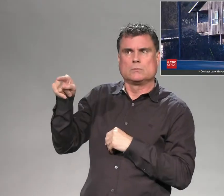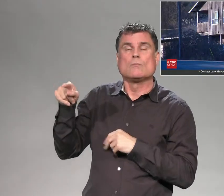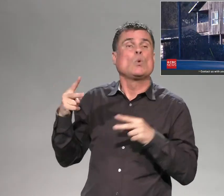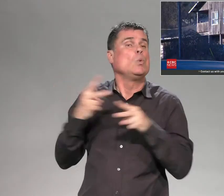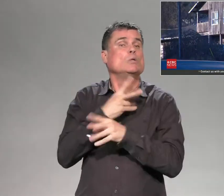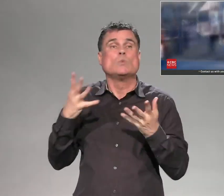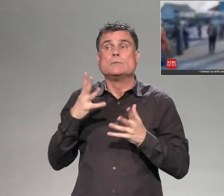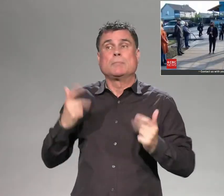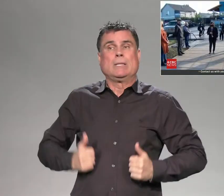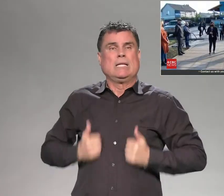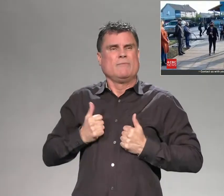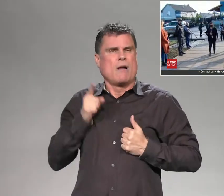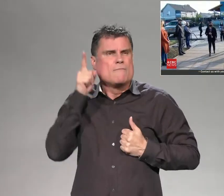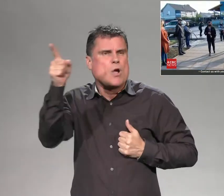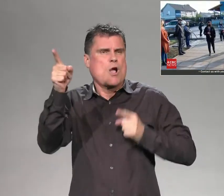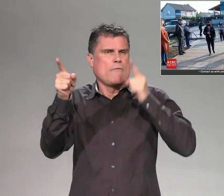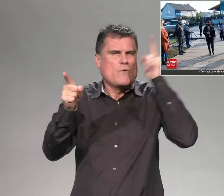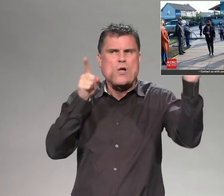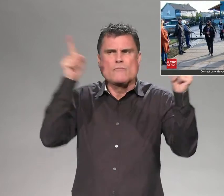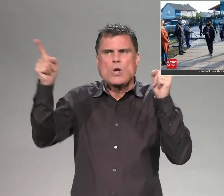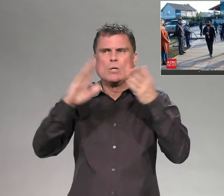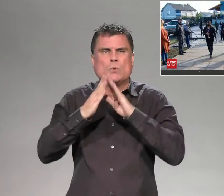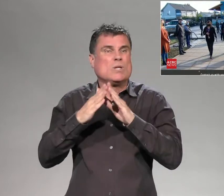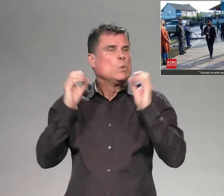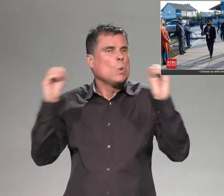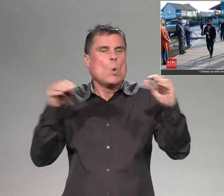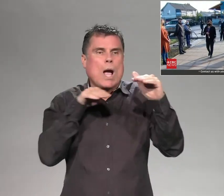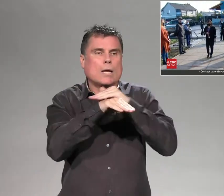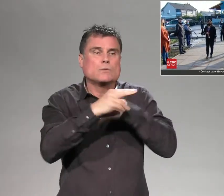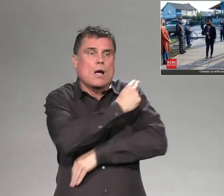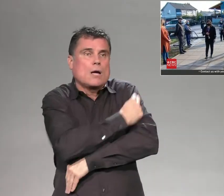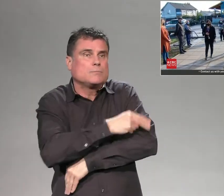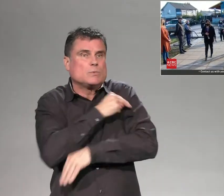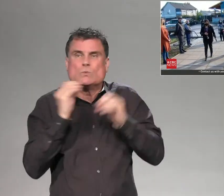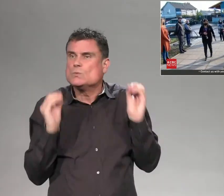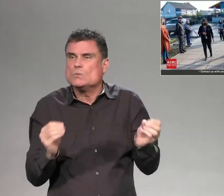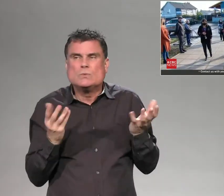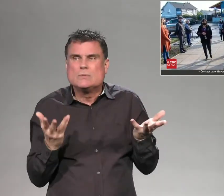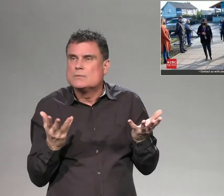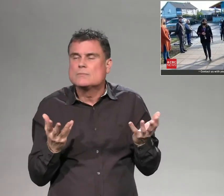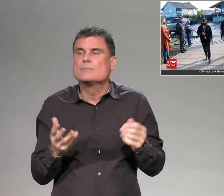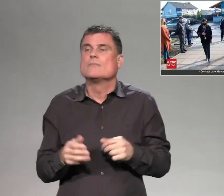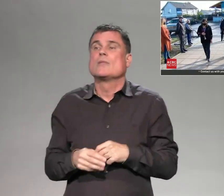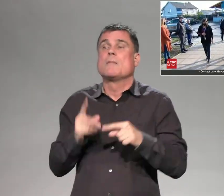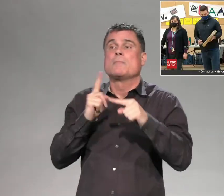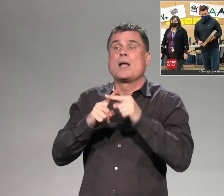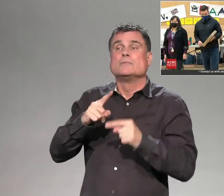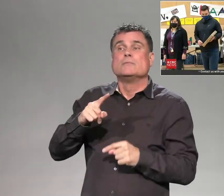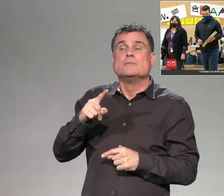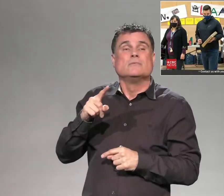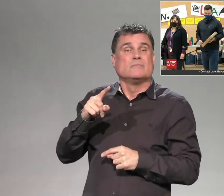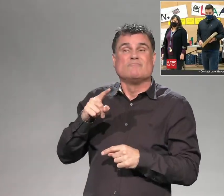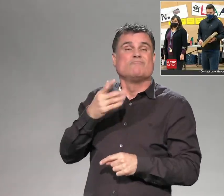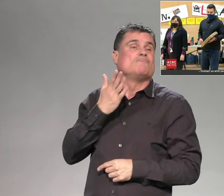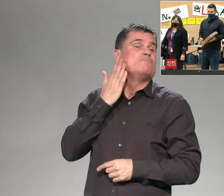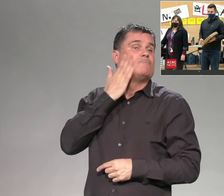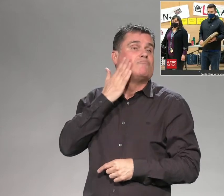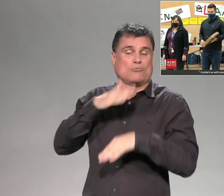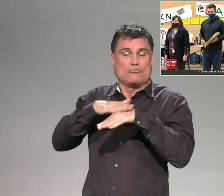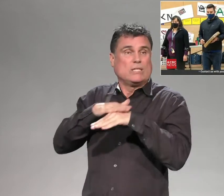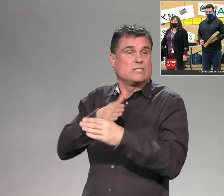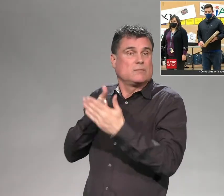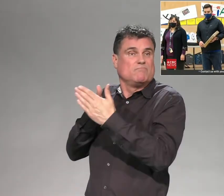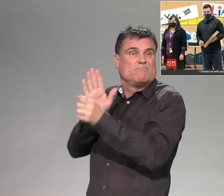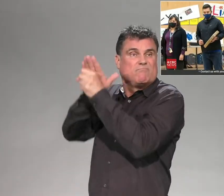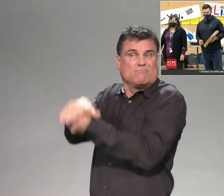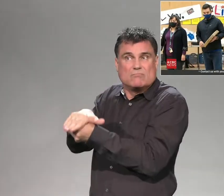to go into them. Chief of the Katzie First Nation, who lost her sister to COVID-19, says vaccinating will